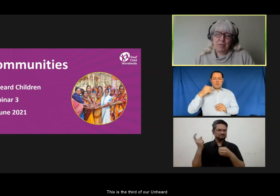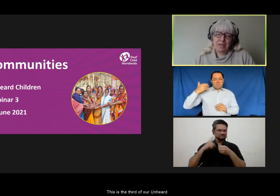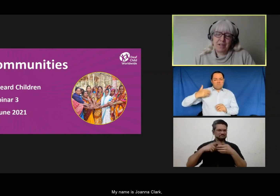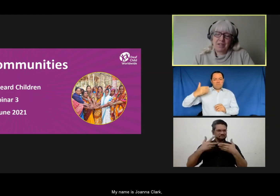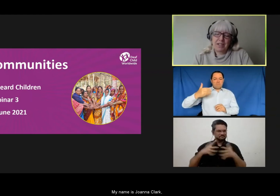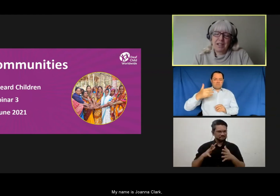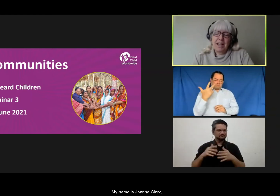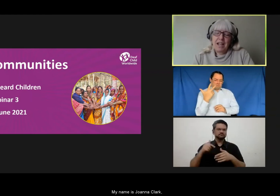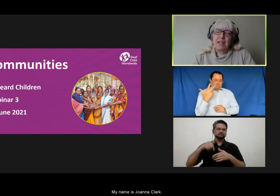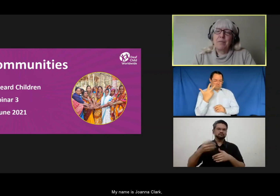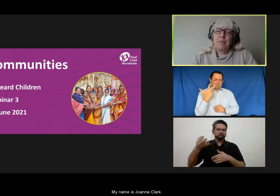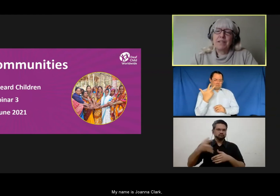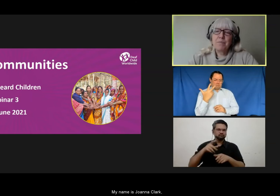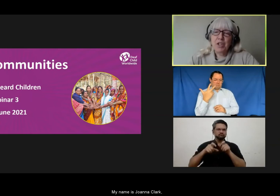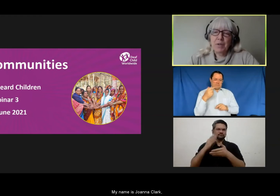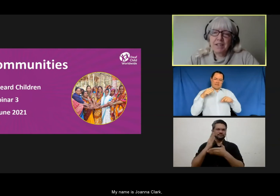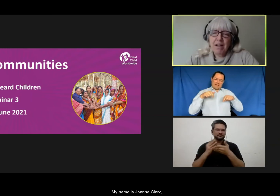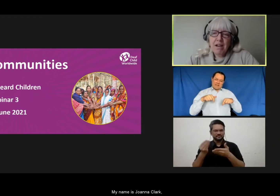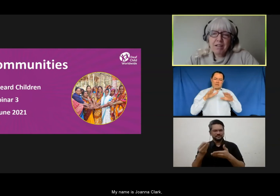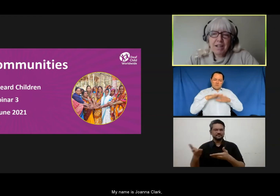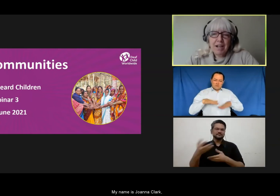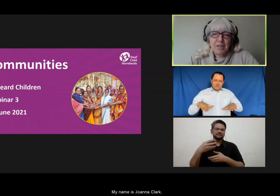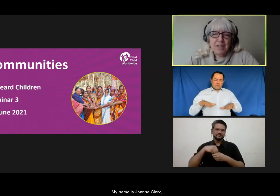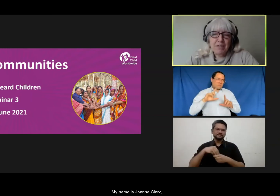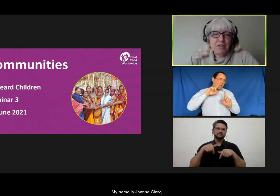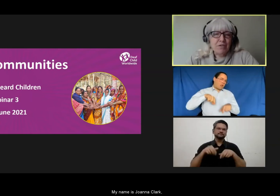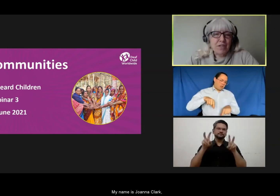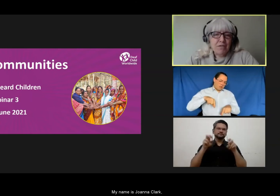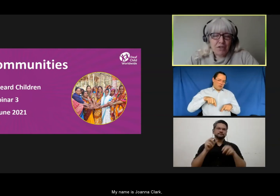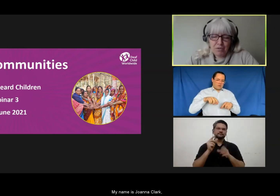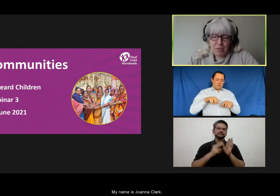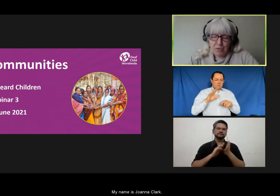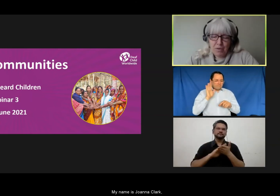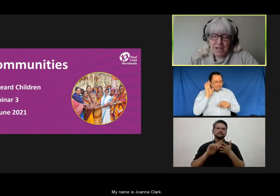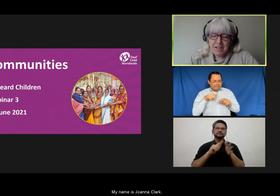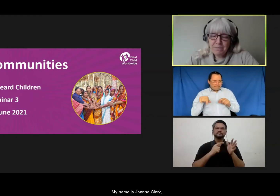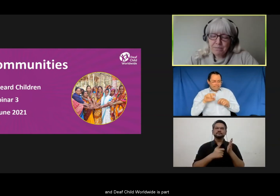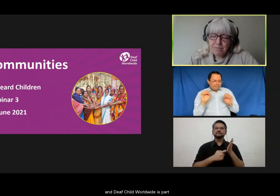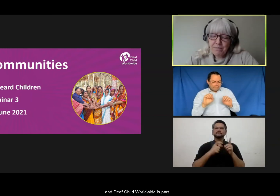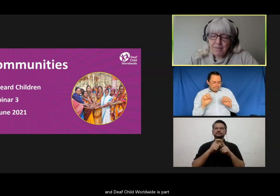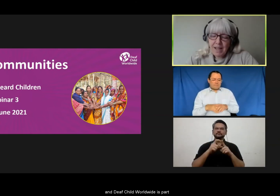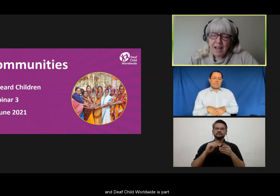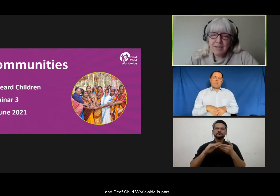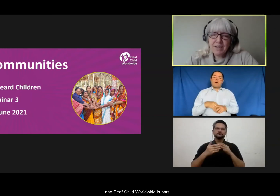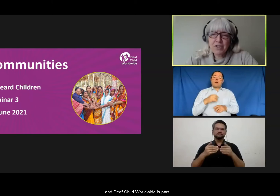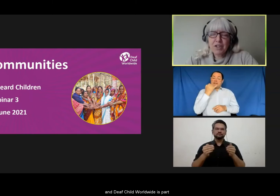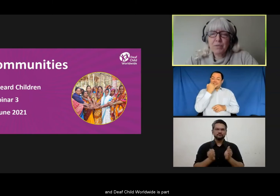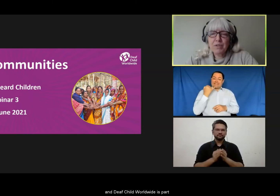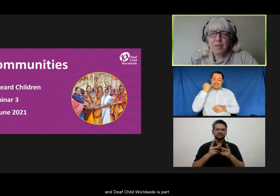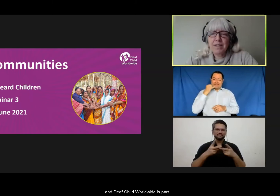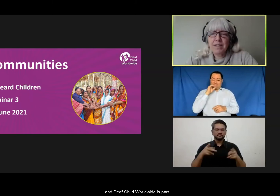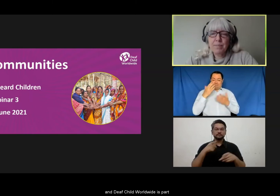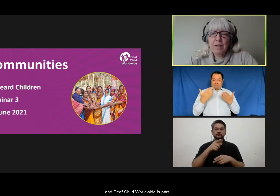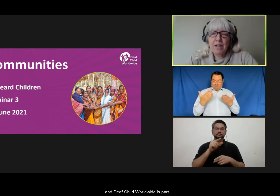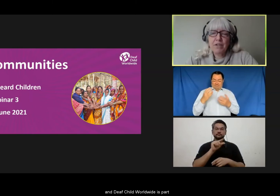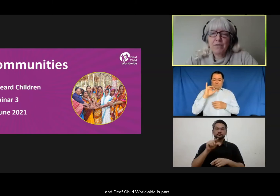Children webinars. And my name's Joanna Clark. I'm the Director of Deaf Child Worldwide. And Deaf Child